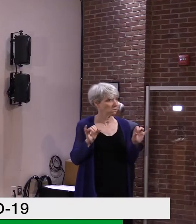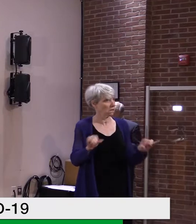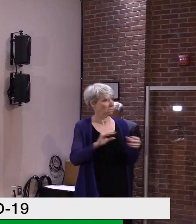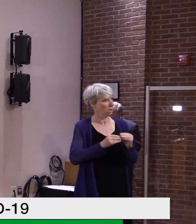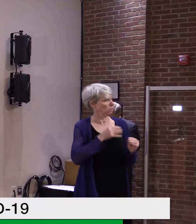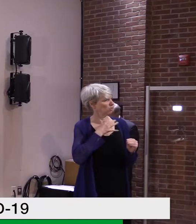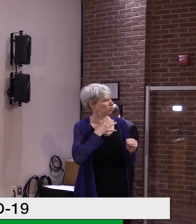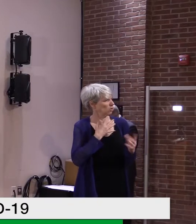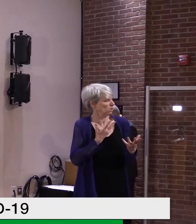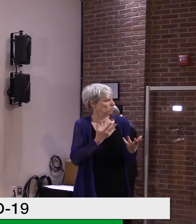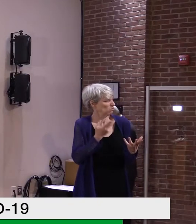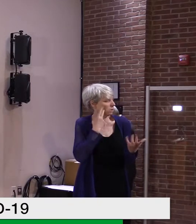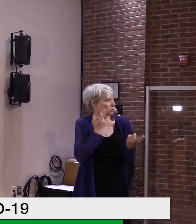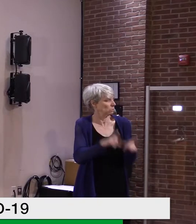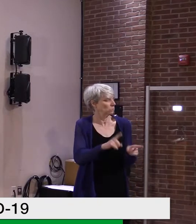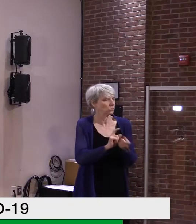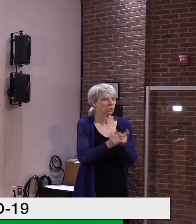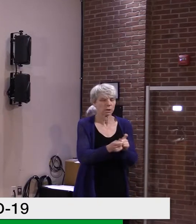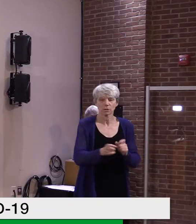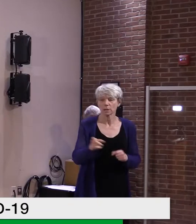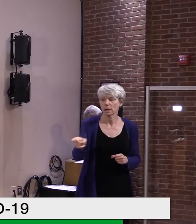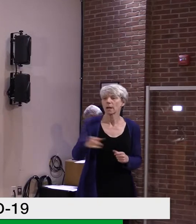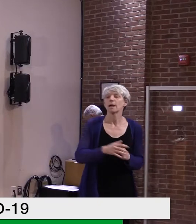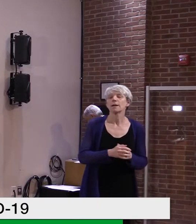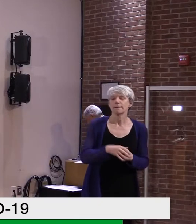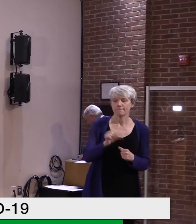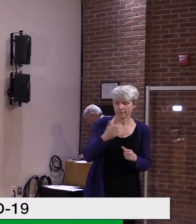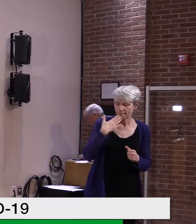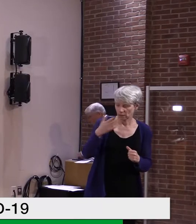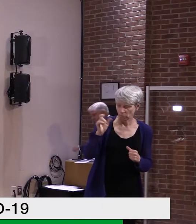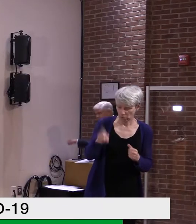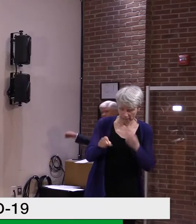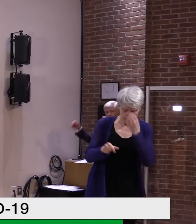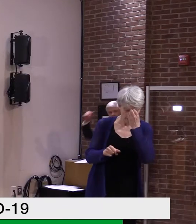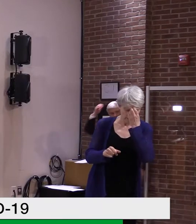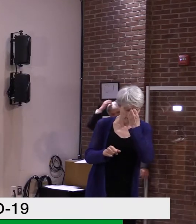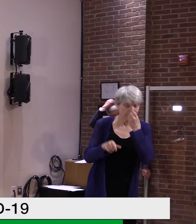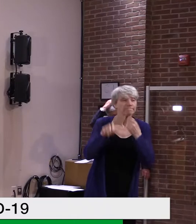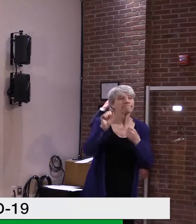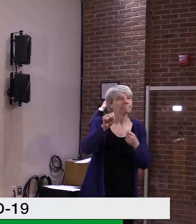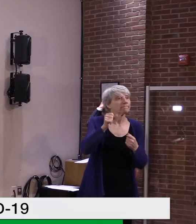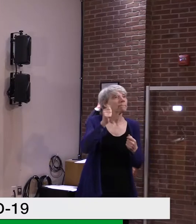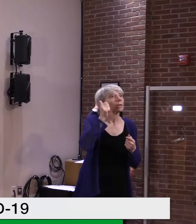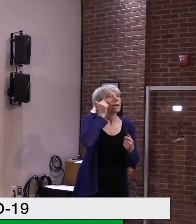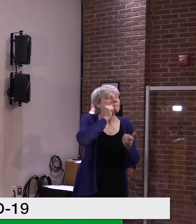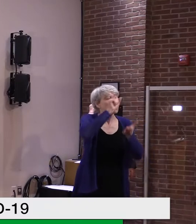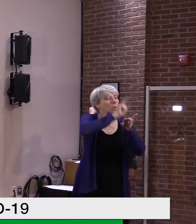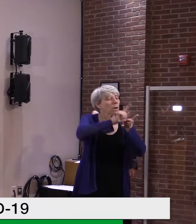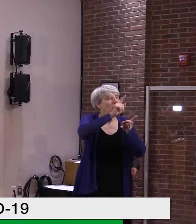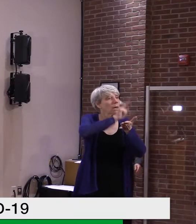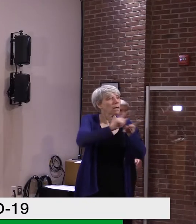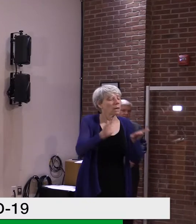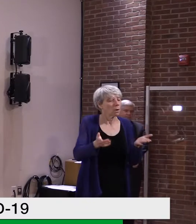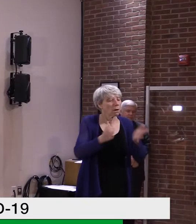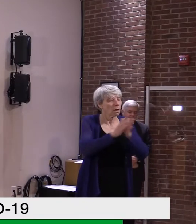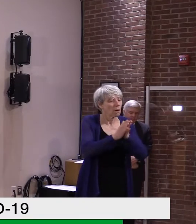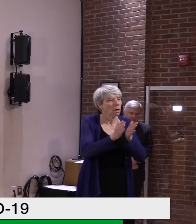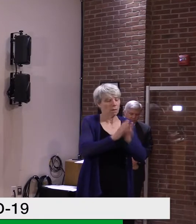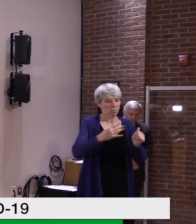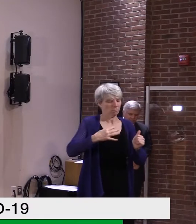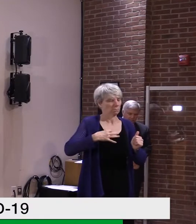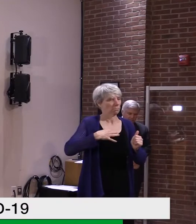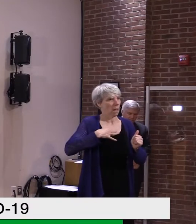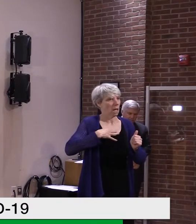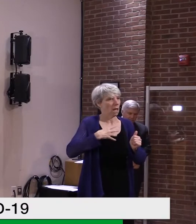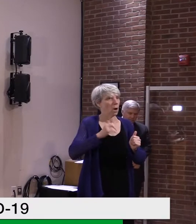Thanks, Wilson. We have seen a reduction in the number of weekly claims or continued claims since the